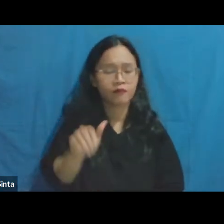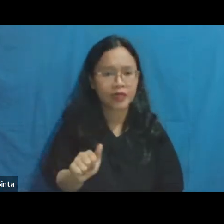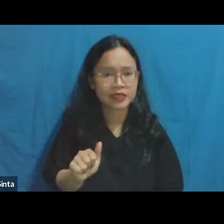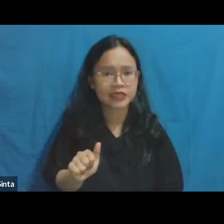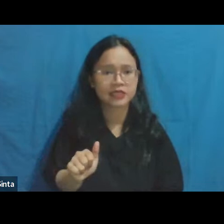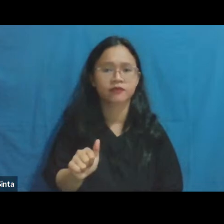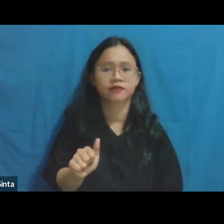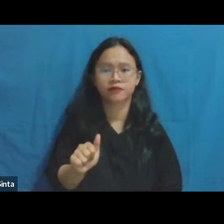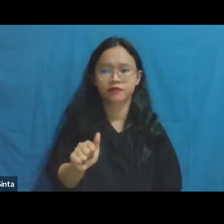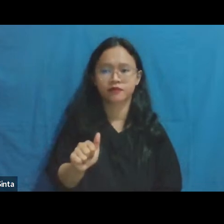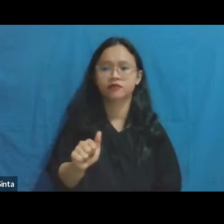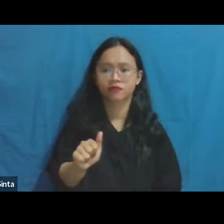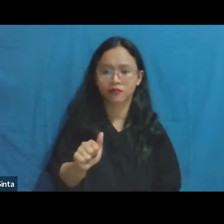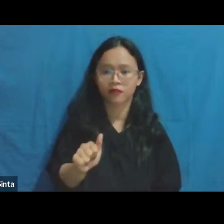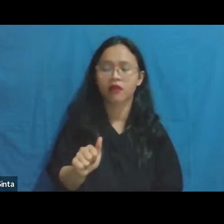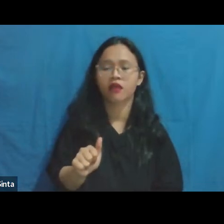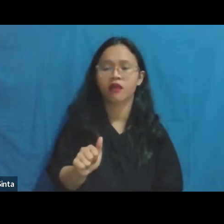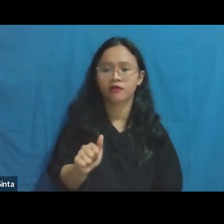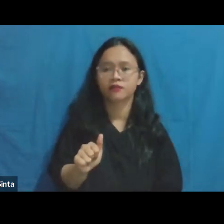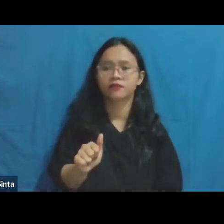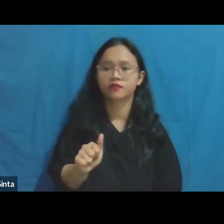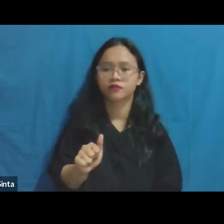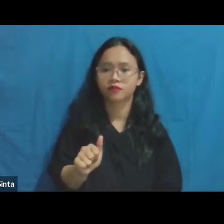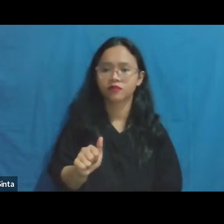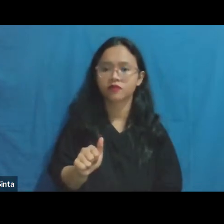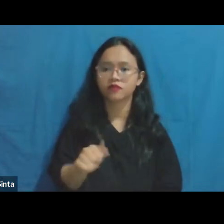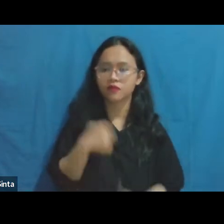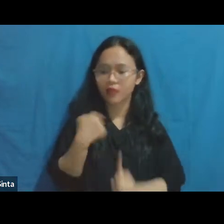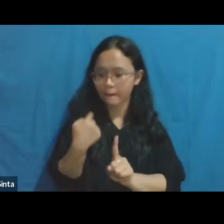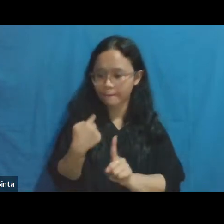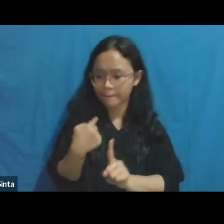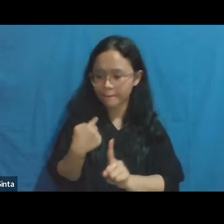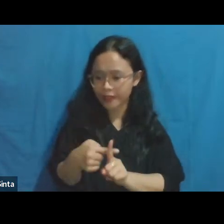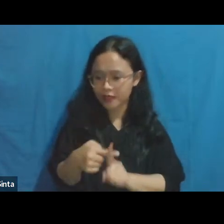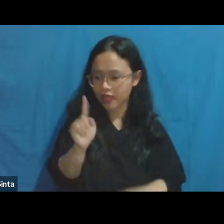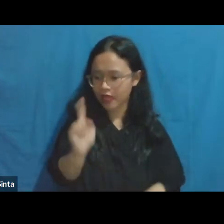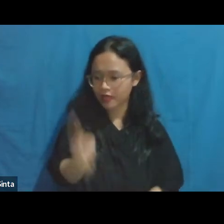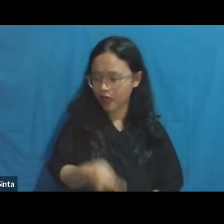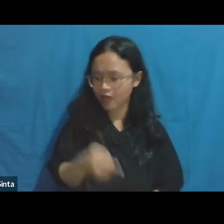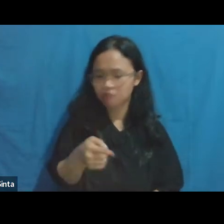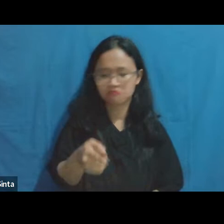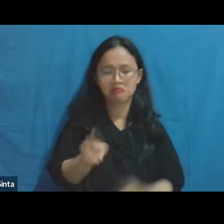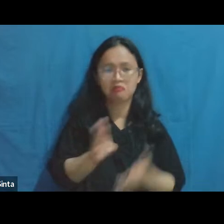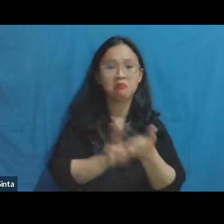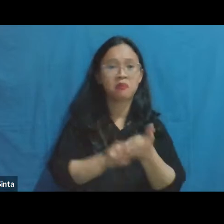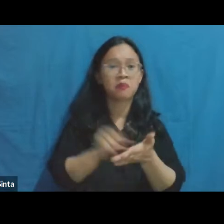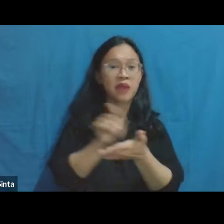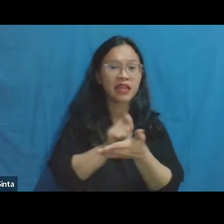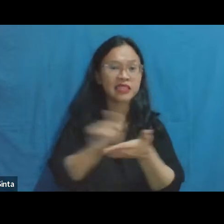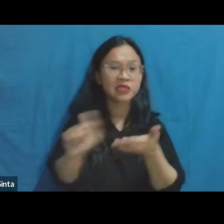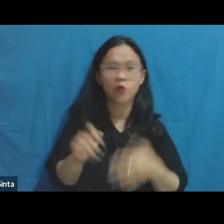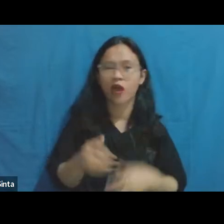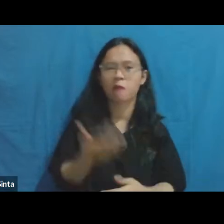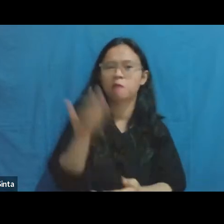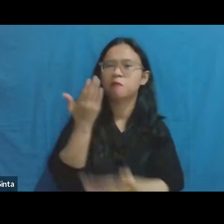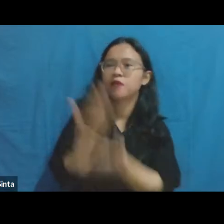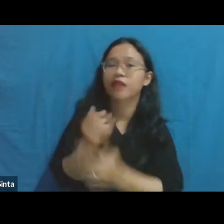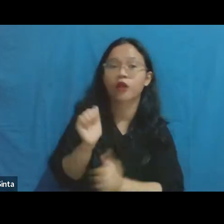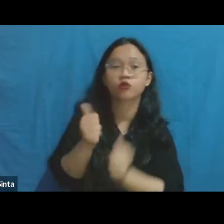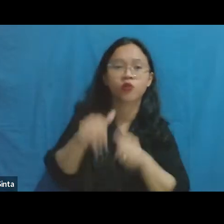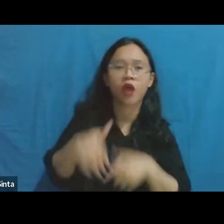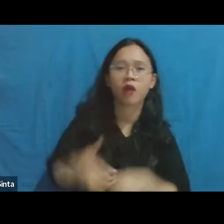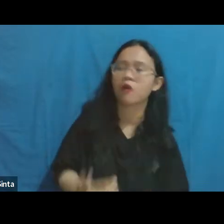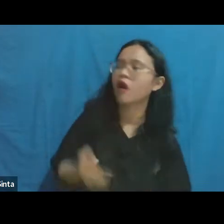the street to take him down. And we have this freedom of expression. I never